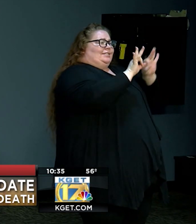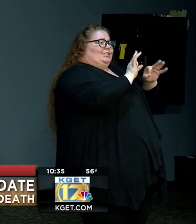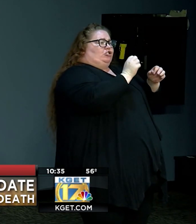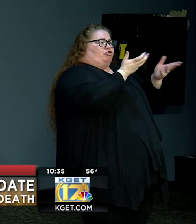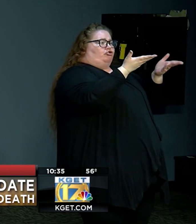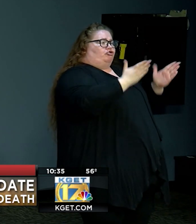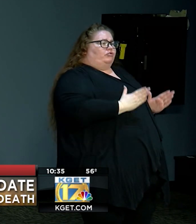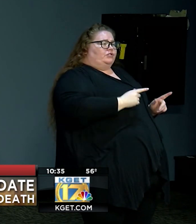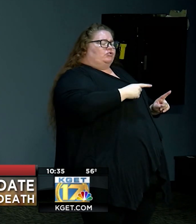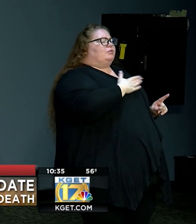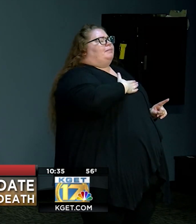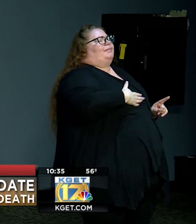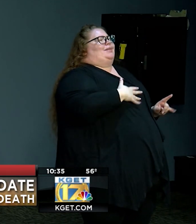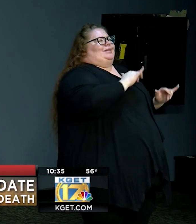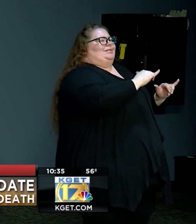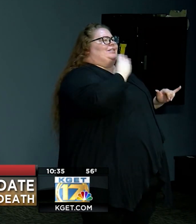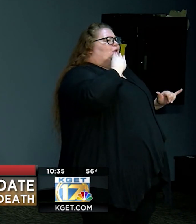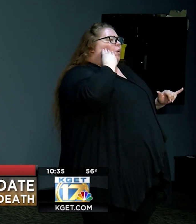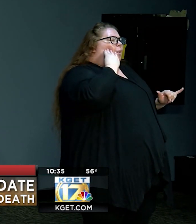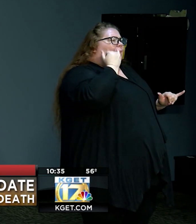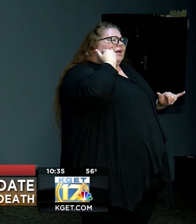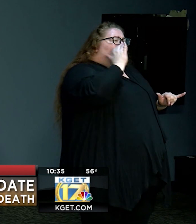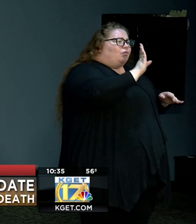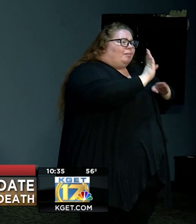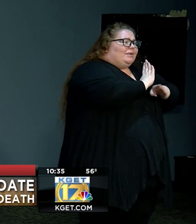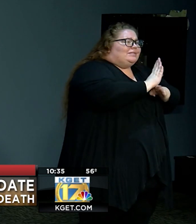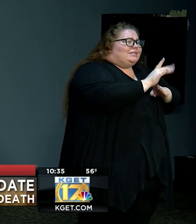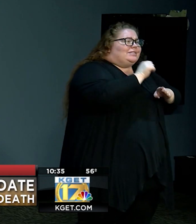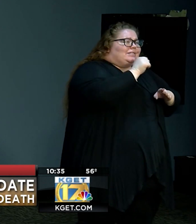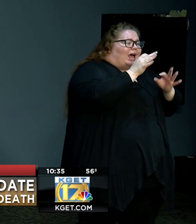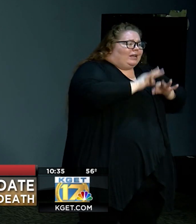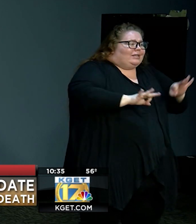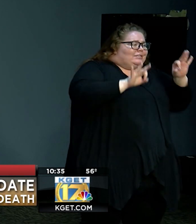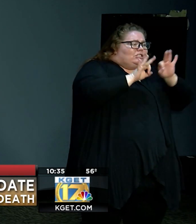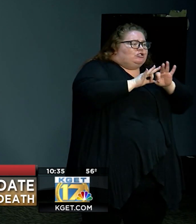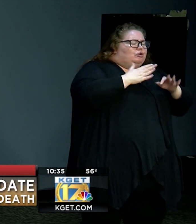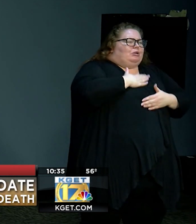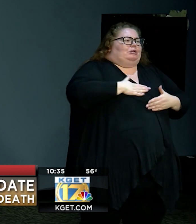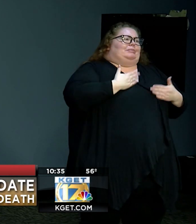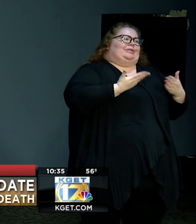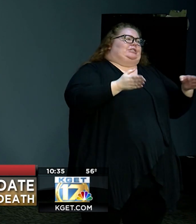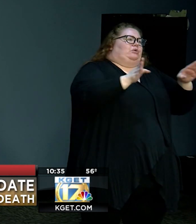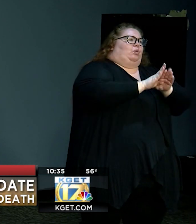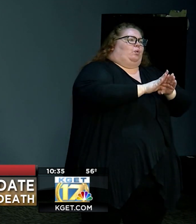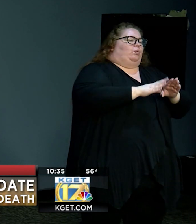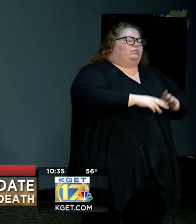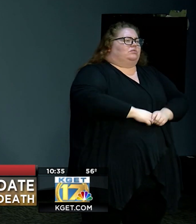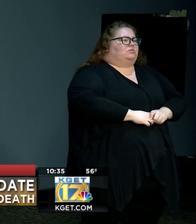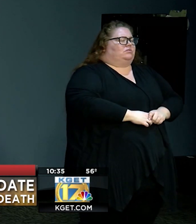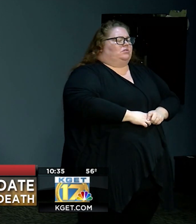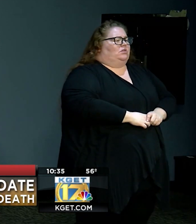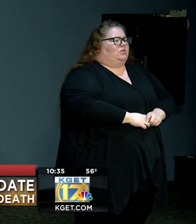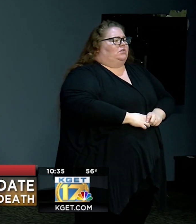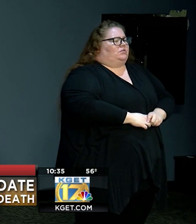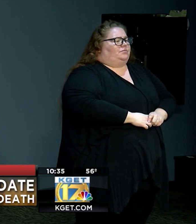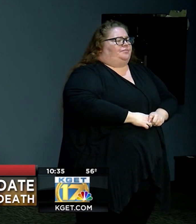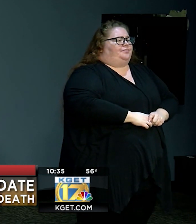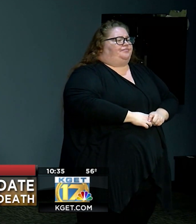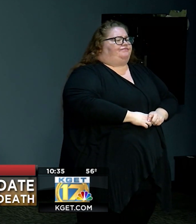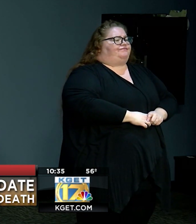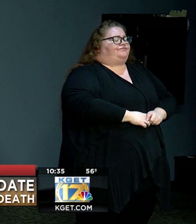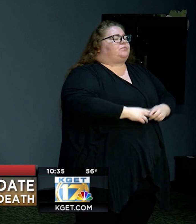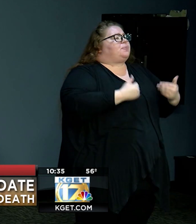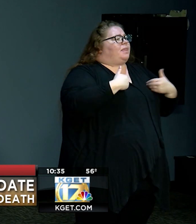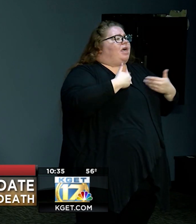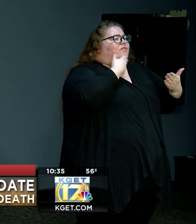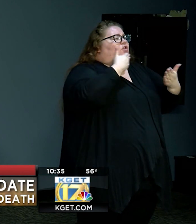your business is not on the essential services list, please close. But as the county administrator pointed out, there are good ways to